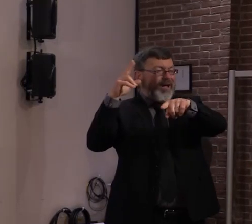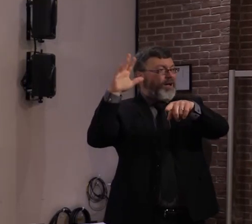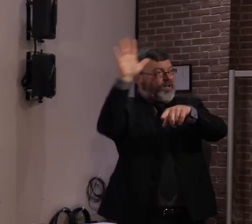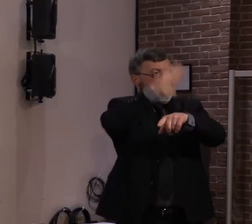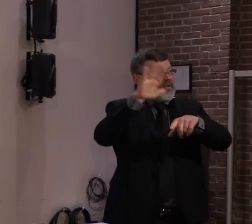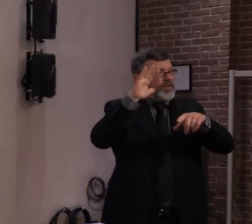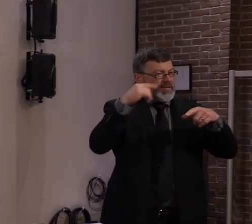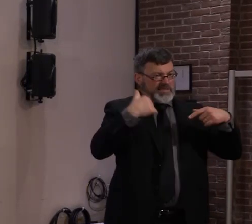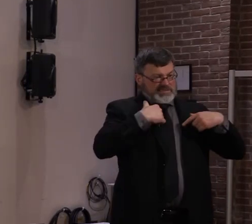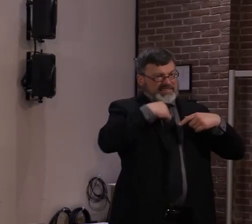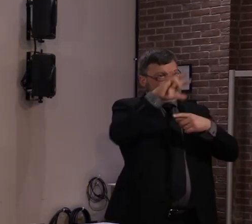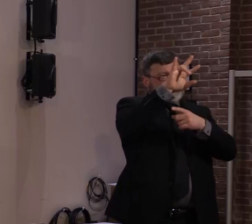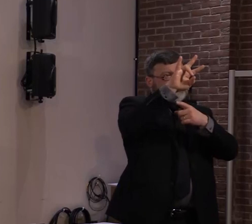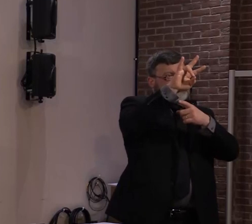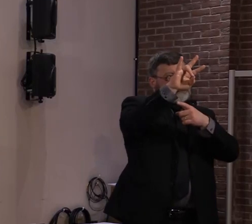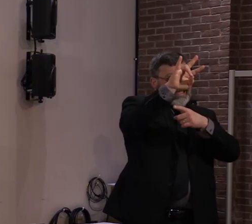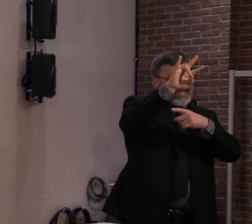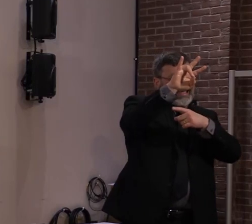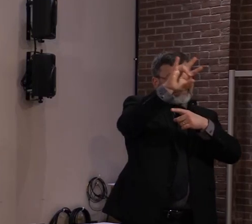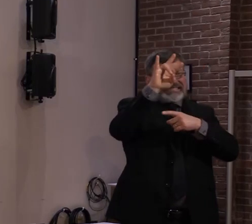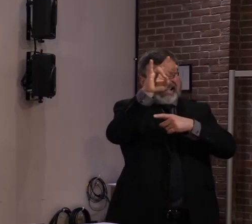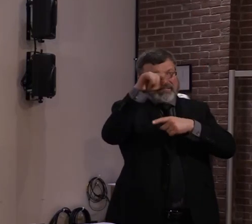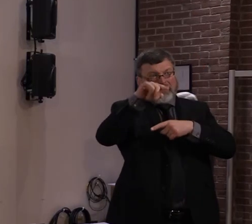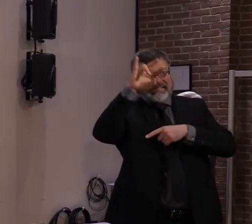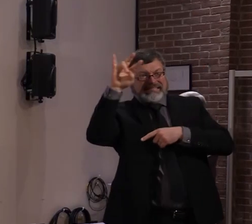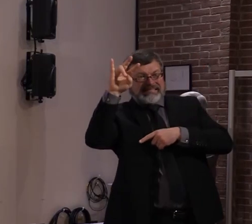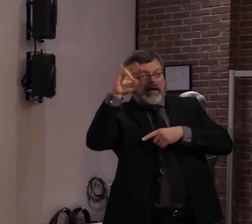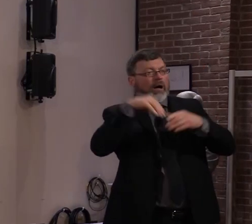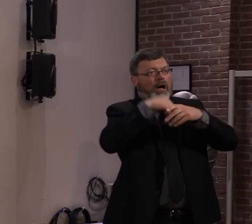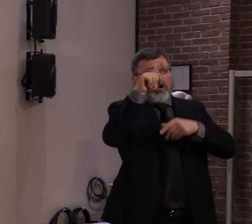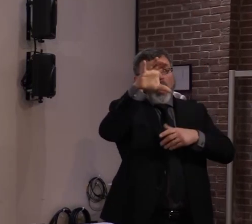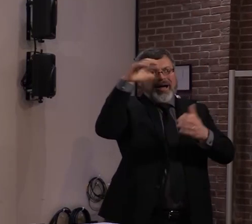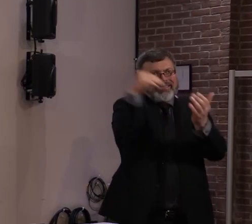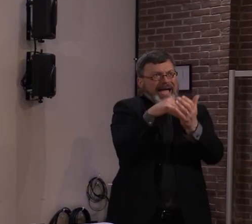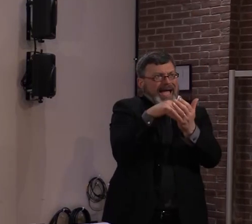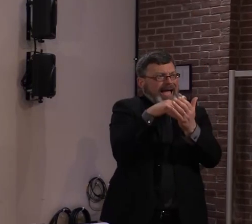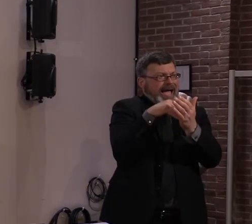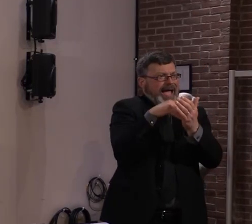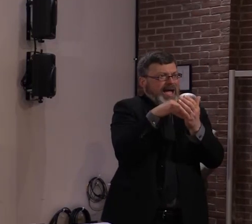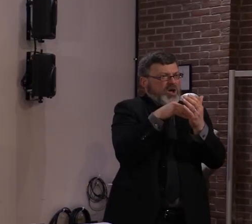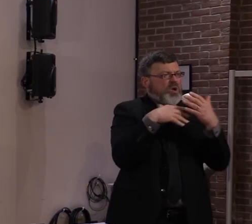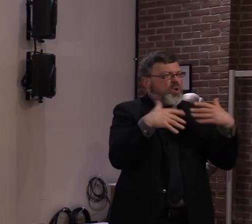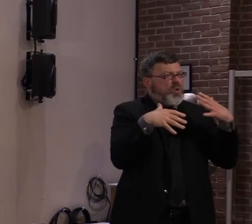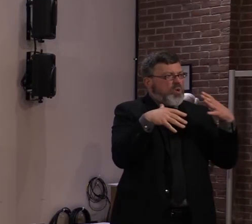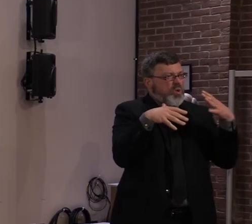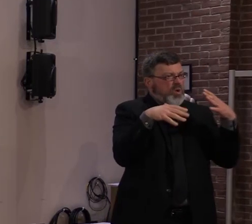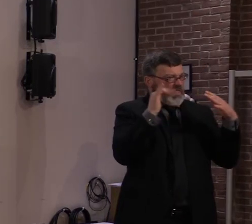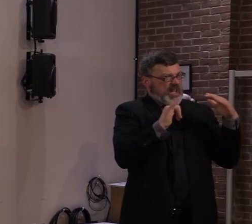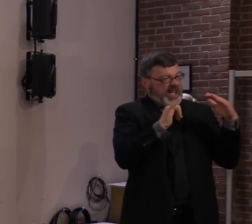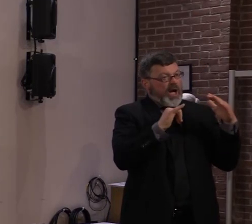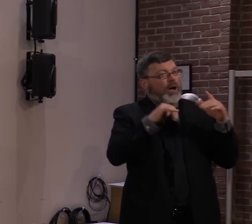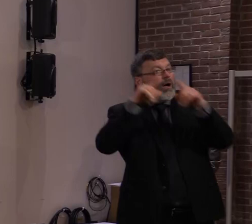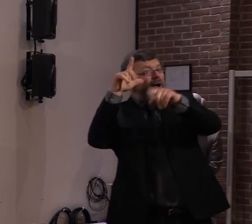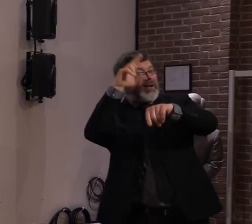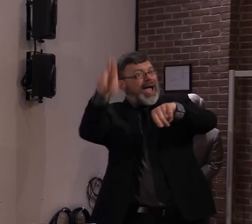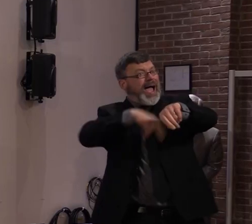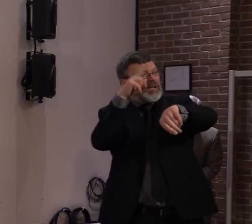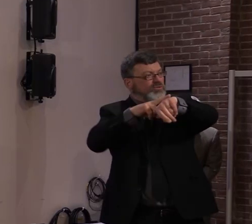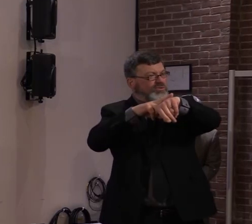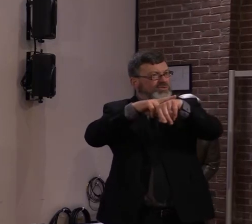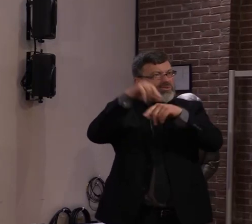77.7 cases per 100,000, compared to a national average of 110.8 cases per